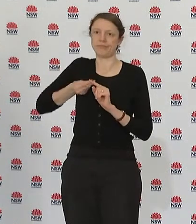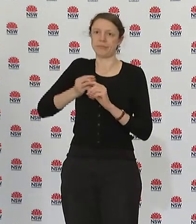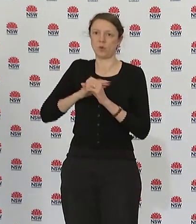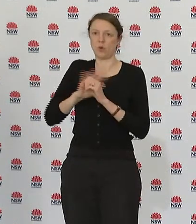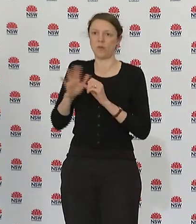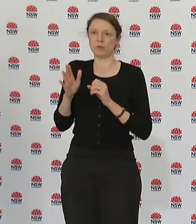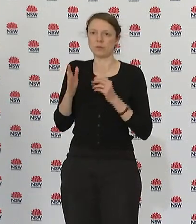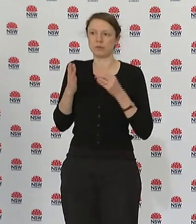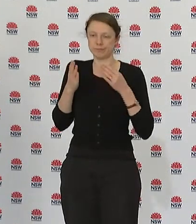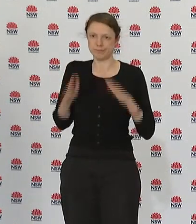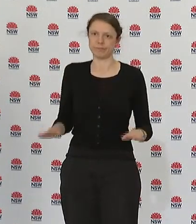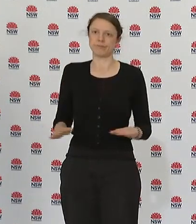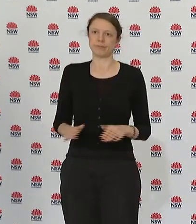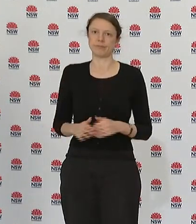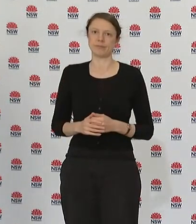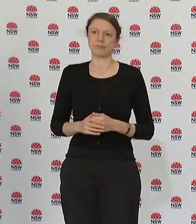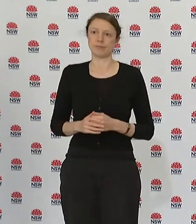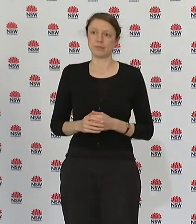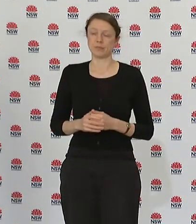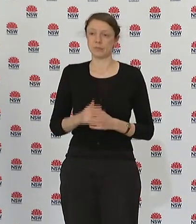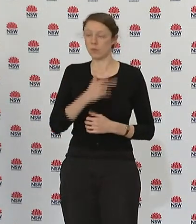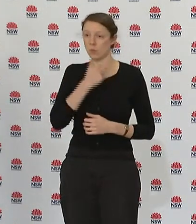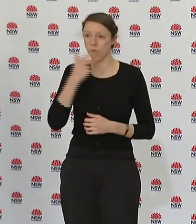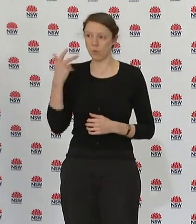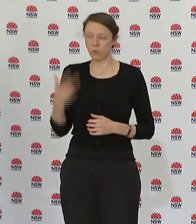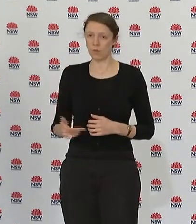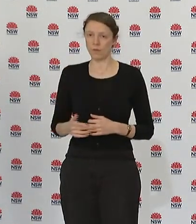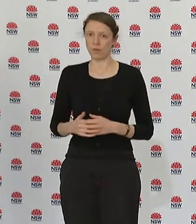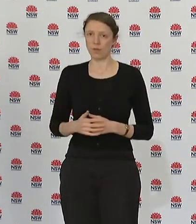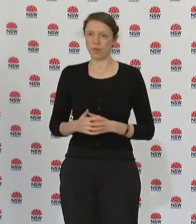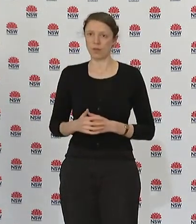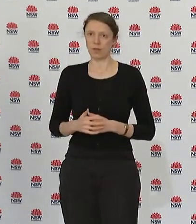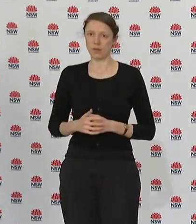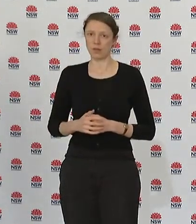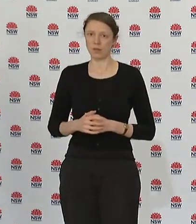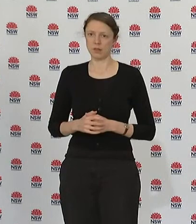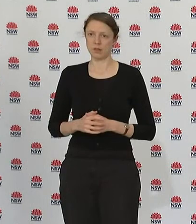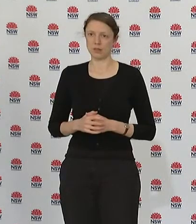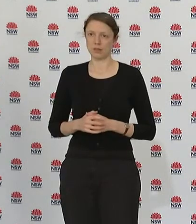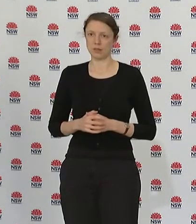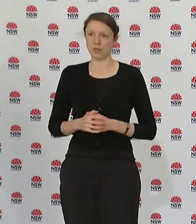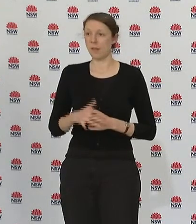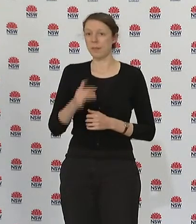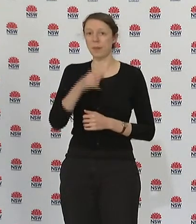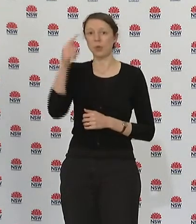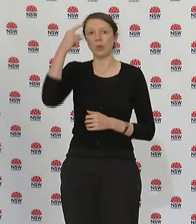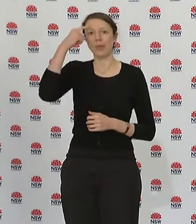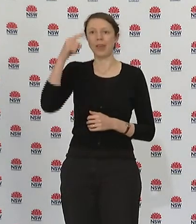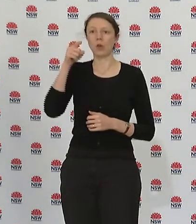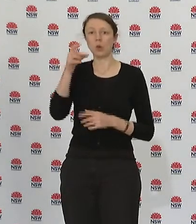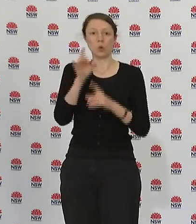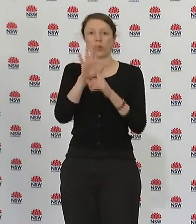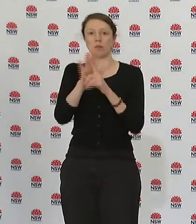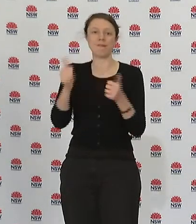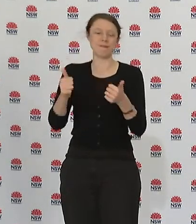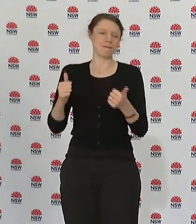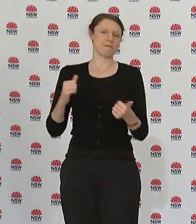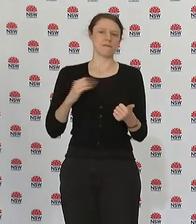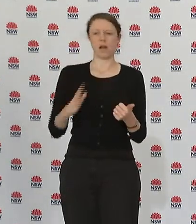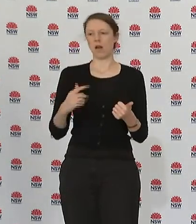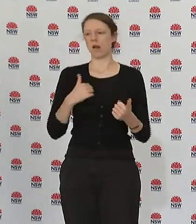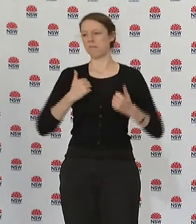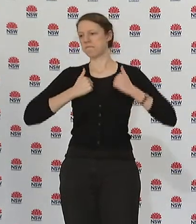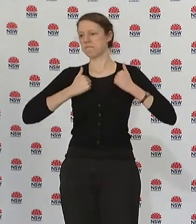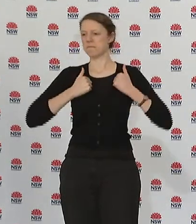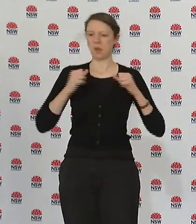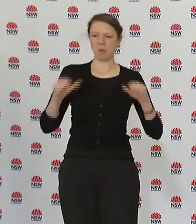health, or you think somehow you're not going to get the virus, please know that people in and around you, your household, a work colleague in a health